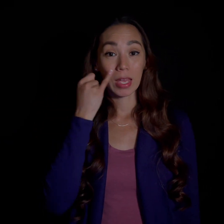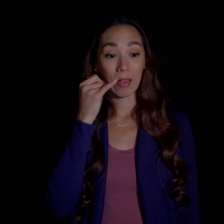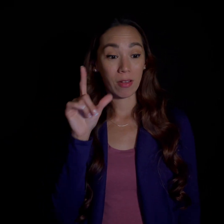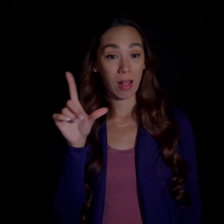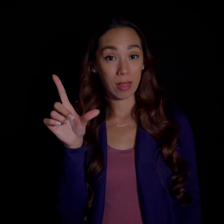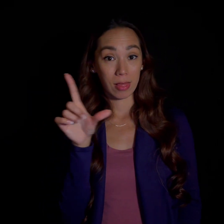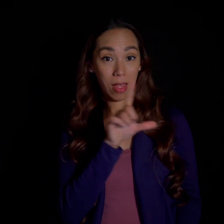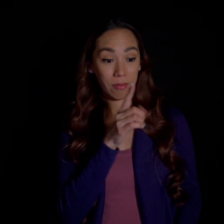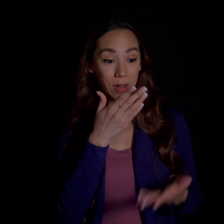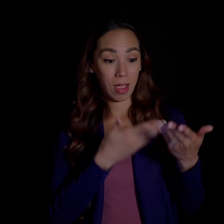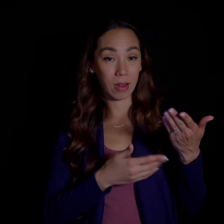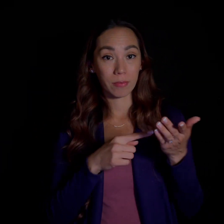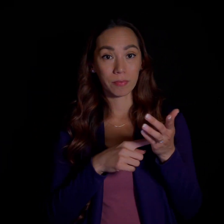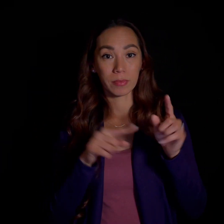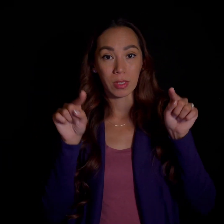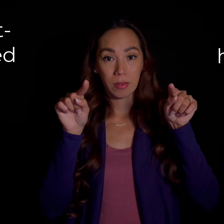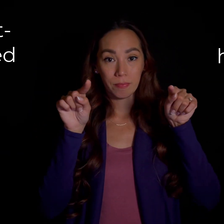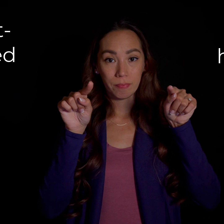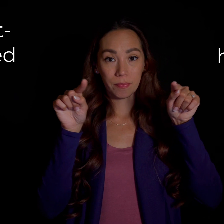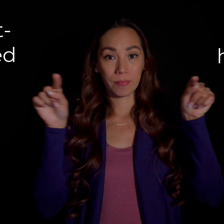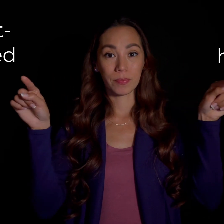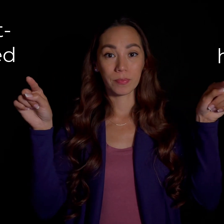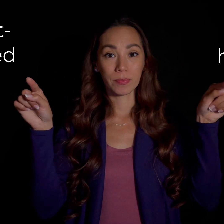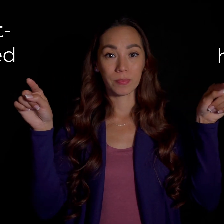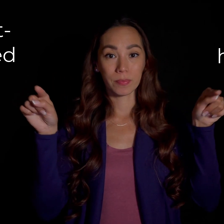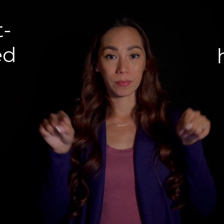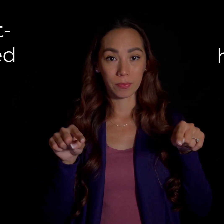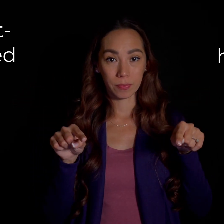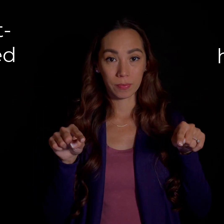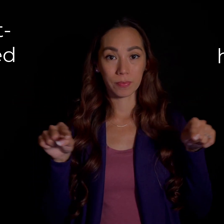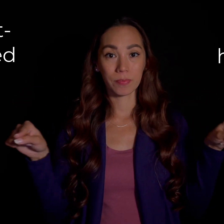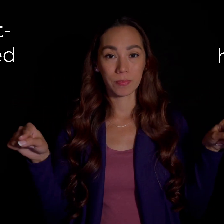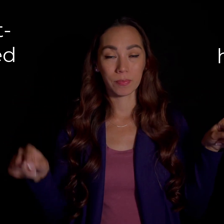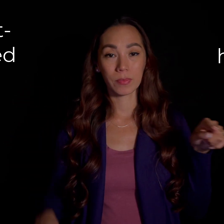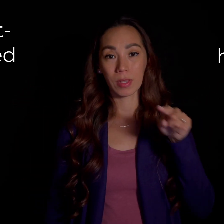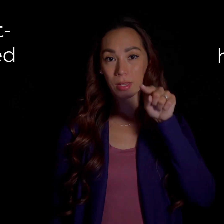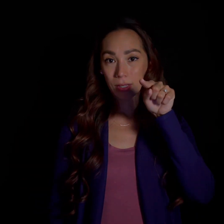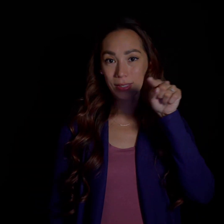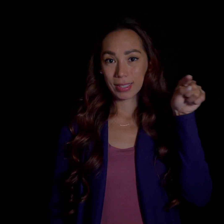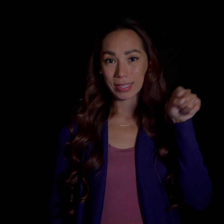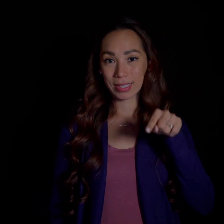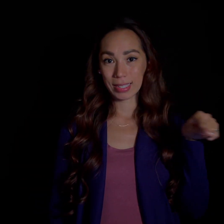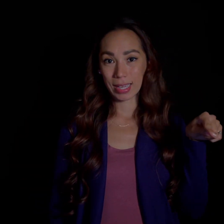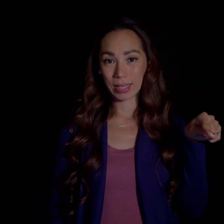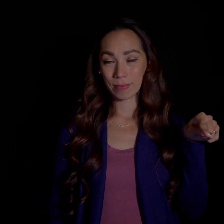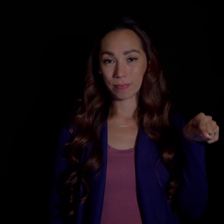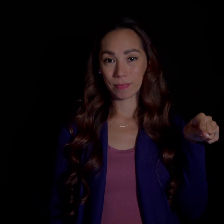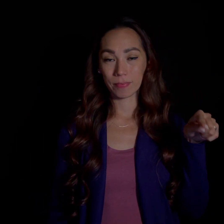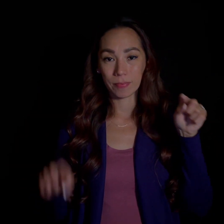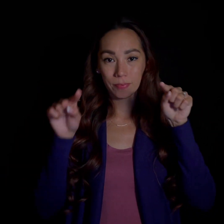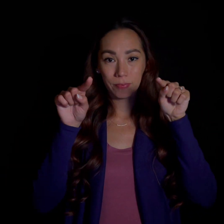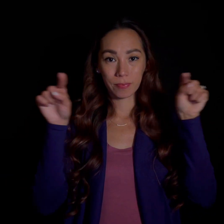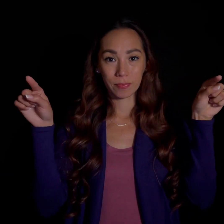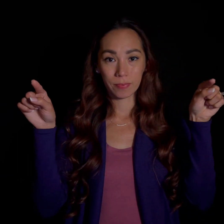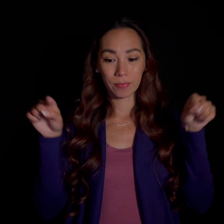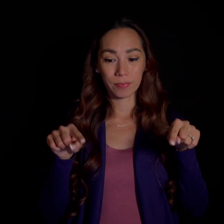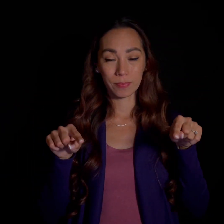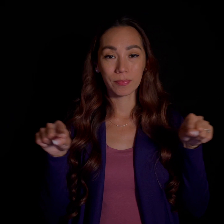it. If you're left-handed, it would be in the opposite direction. So from inside to the out, down in, and out